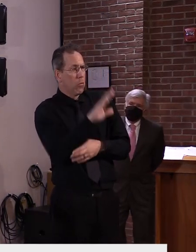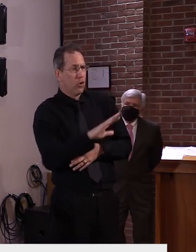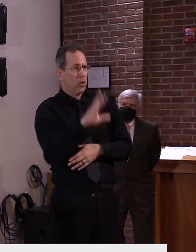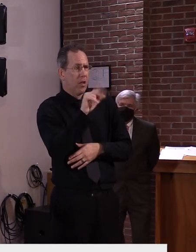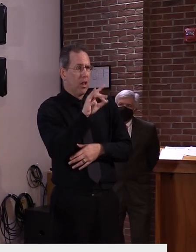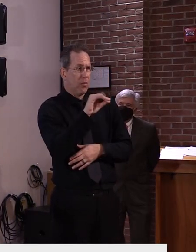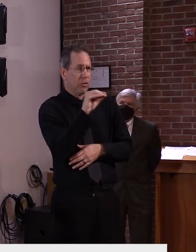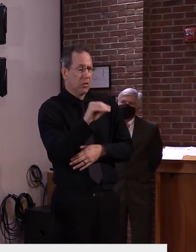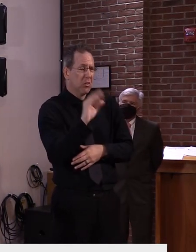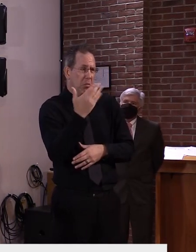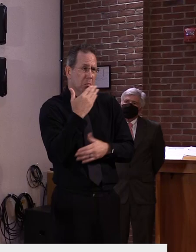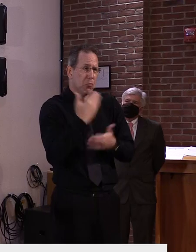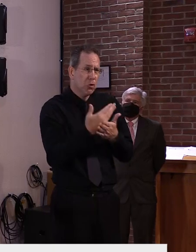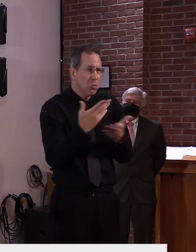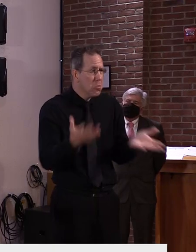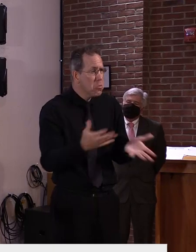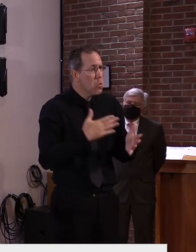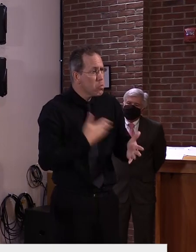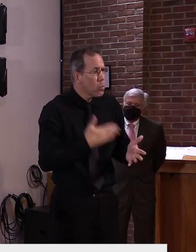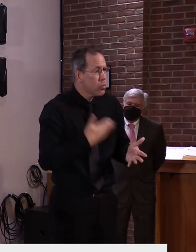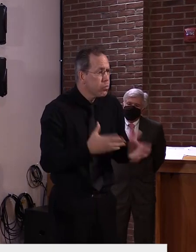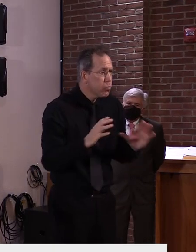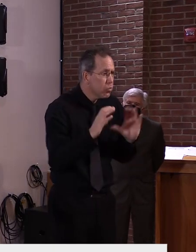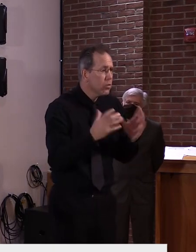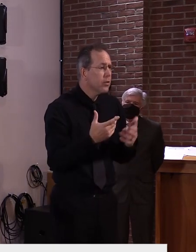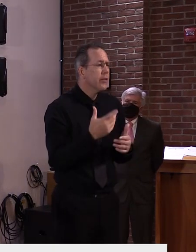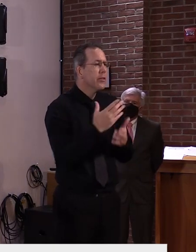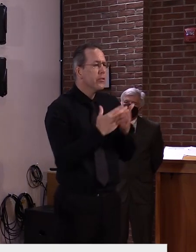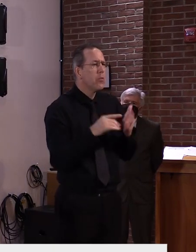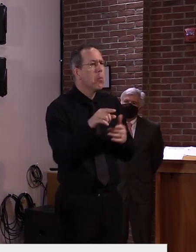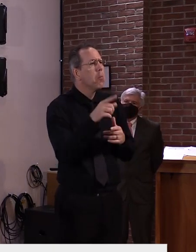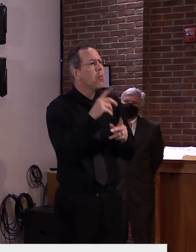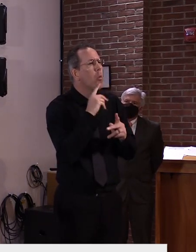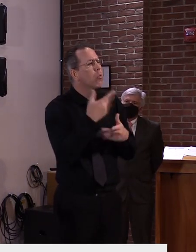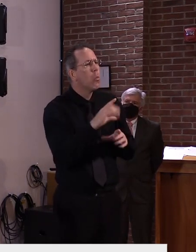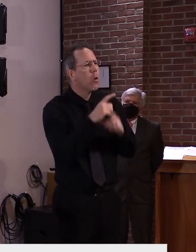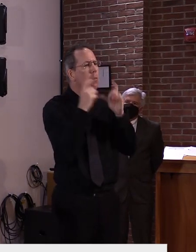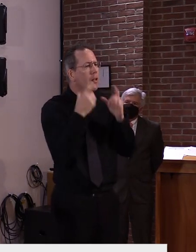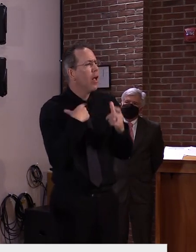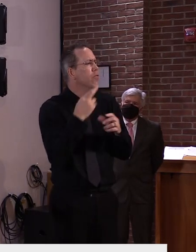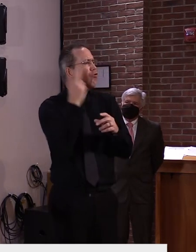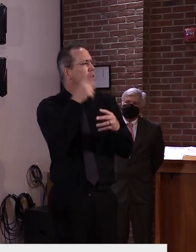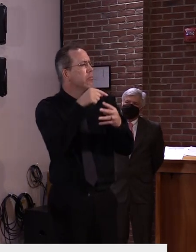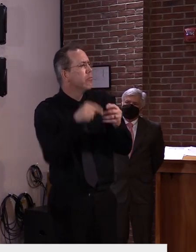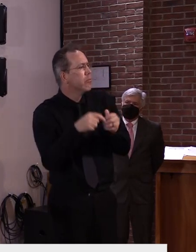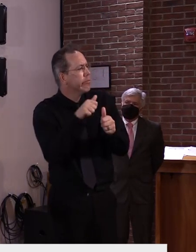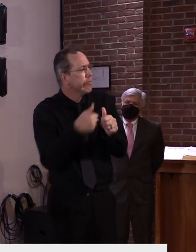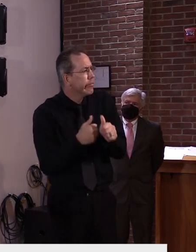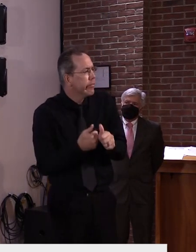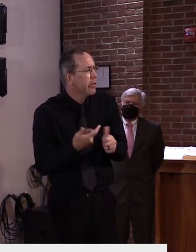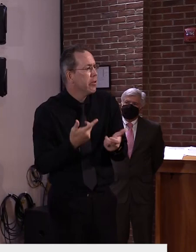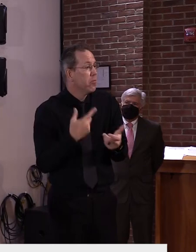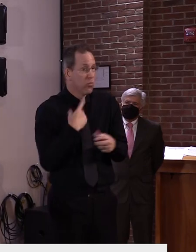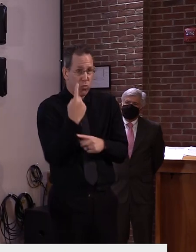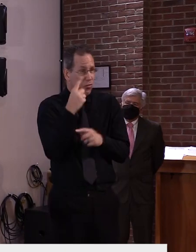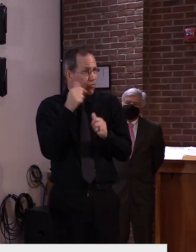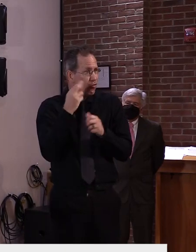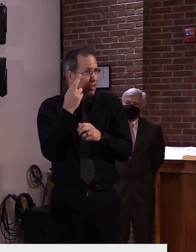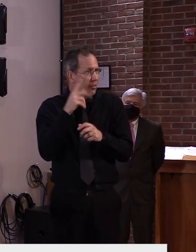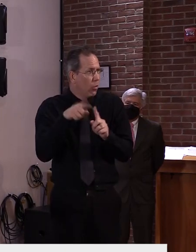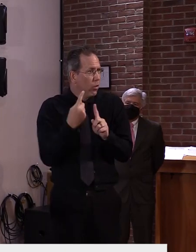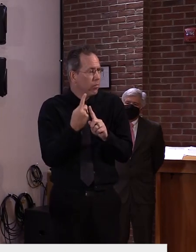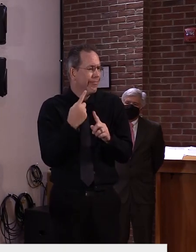that have a variety of reasons for not wearing a mask, and they're really all over the place. There's not one compelling